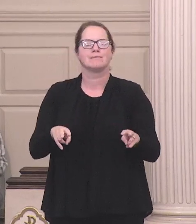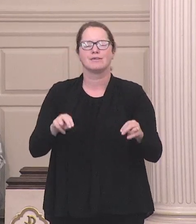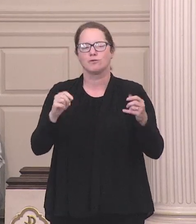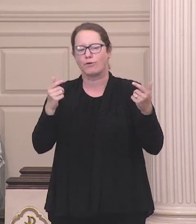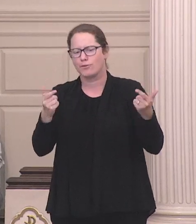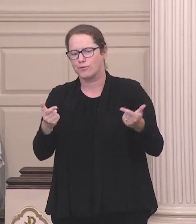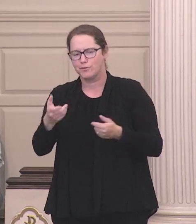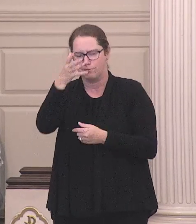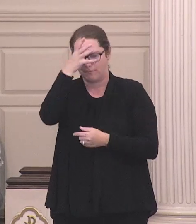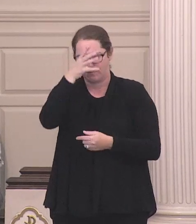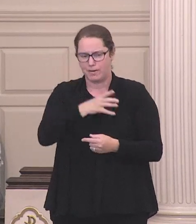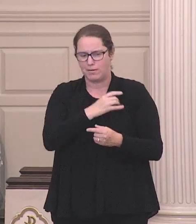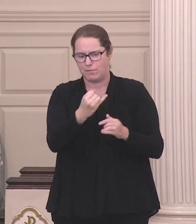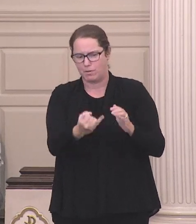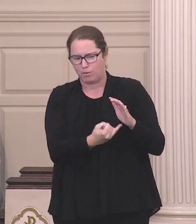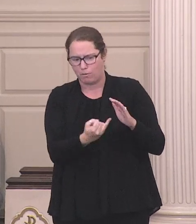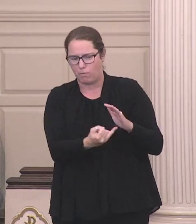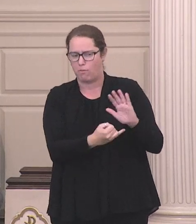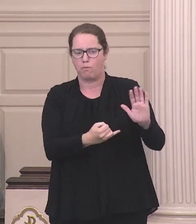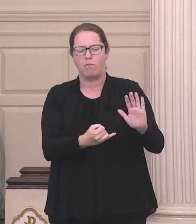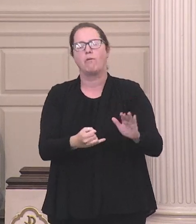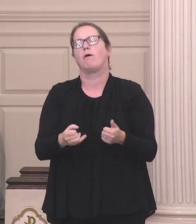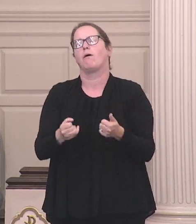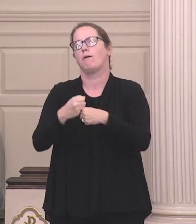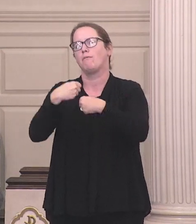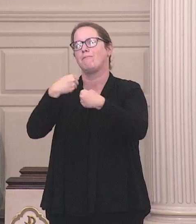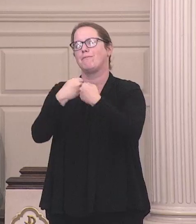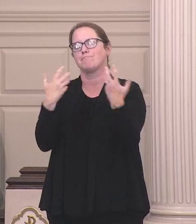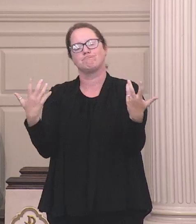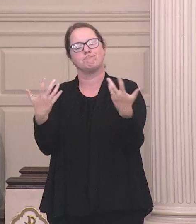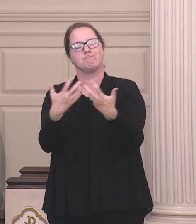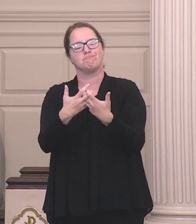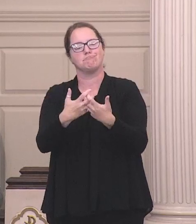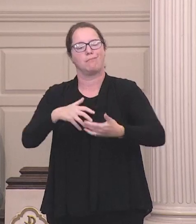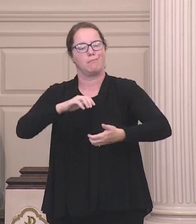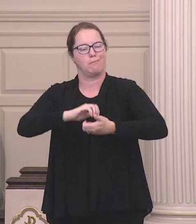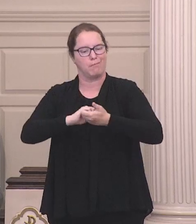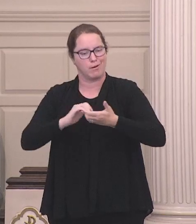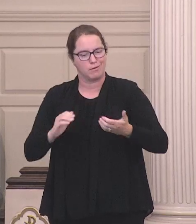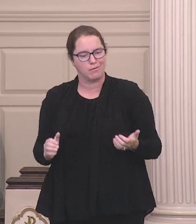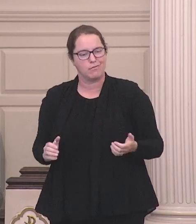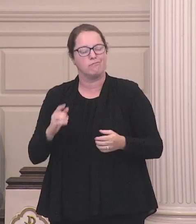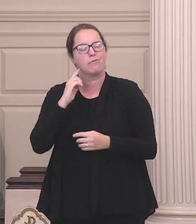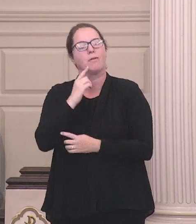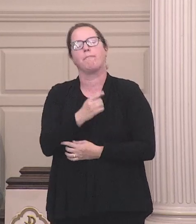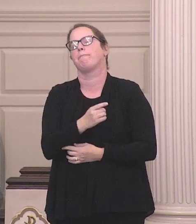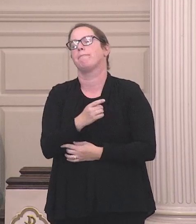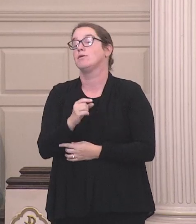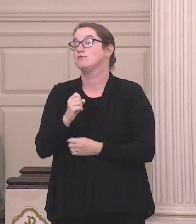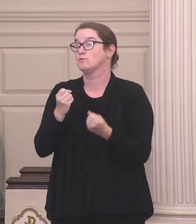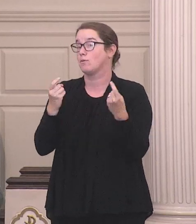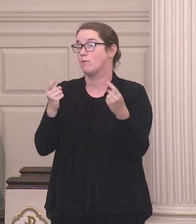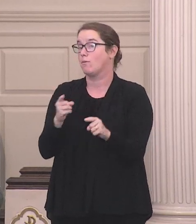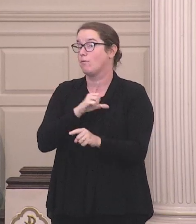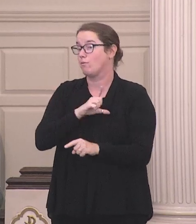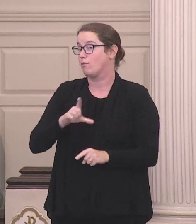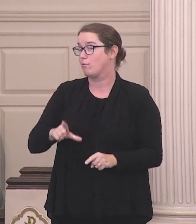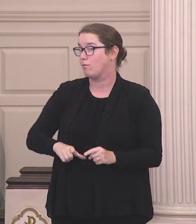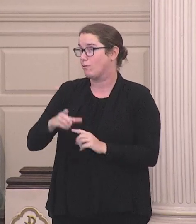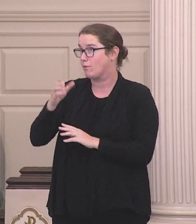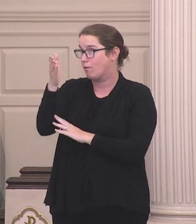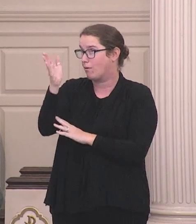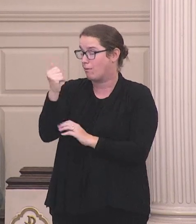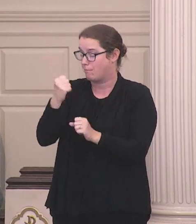alone. I will make a suitable partner for him." So the Lord God formed out of the